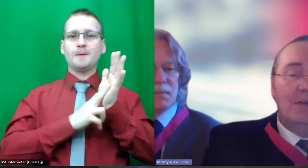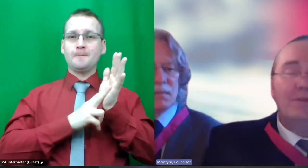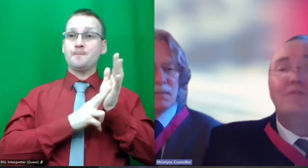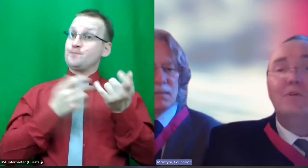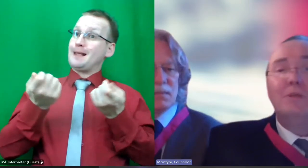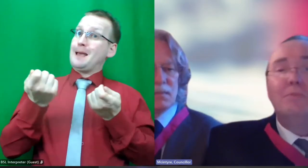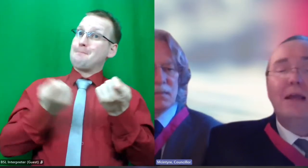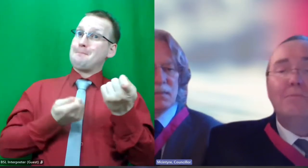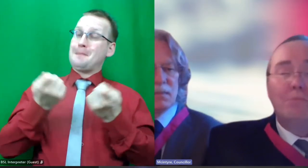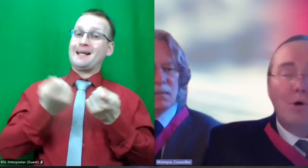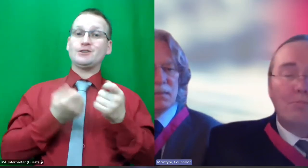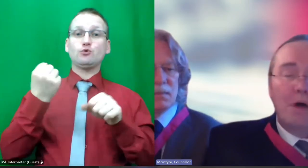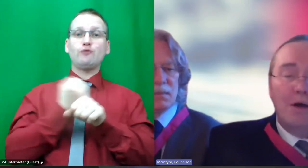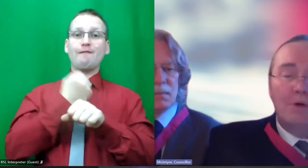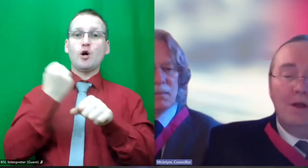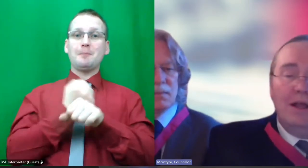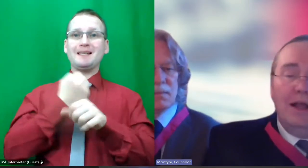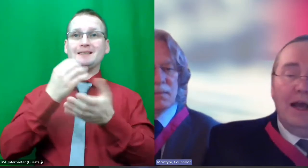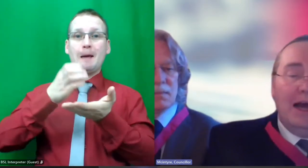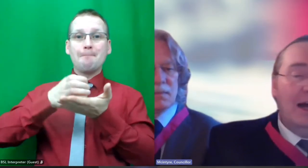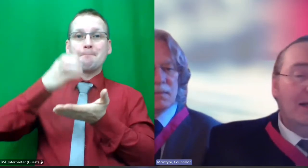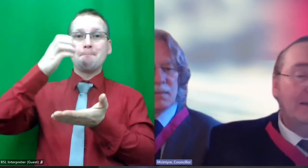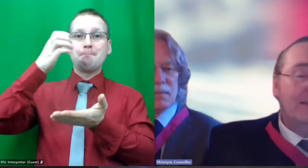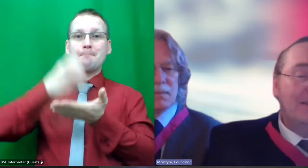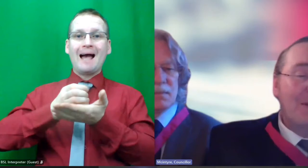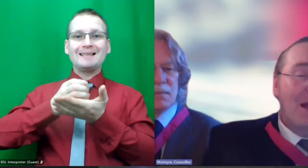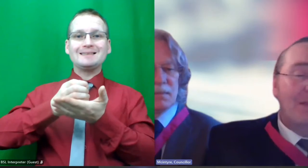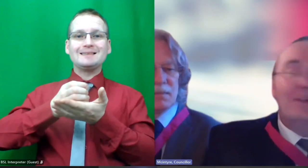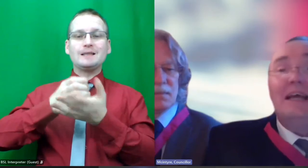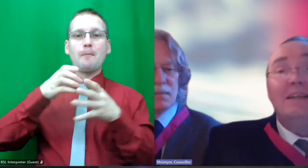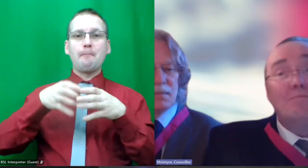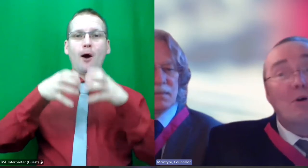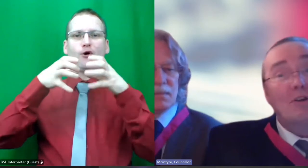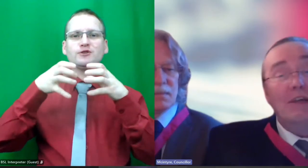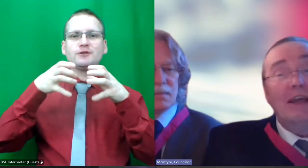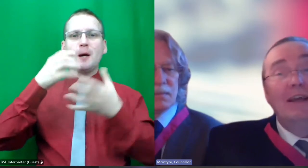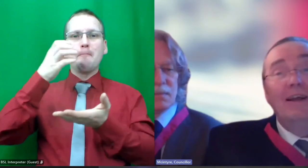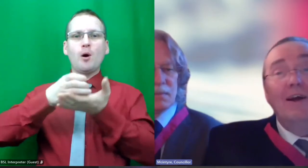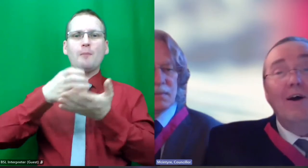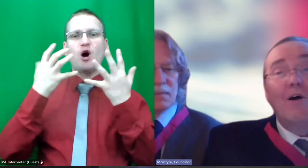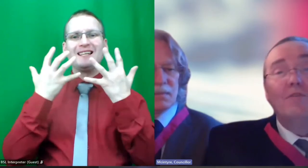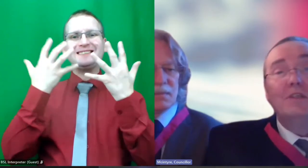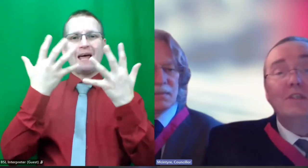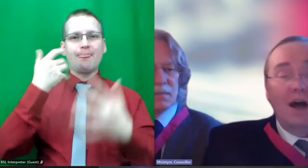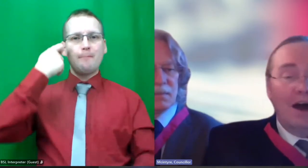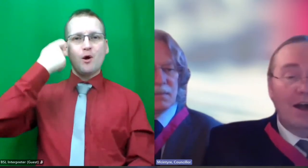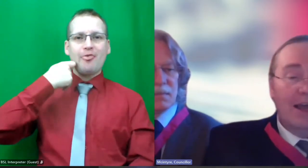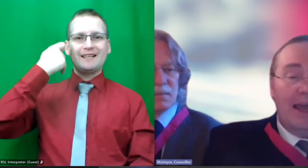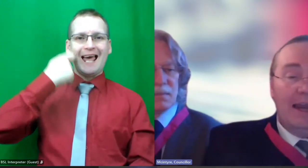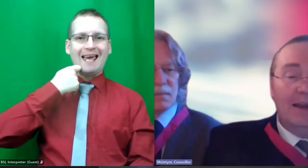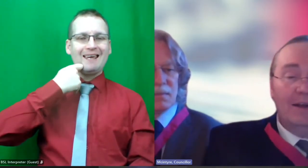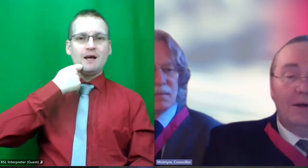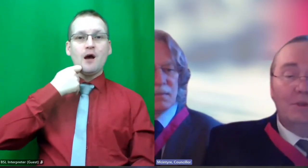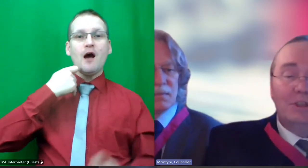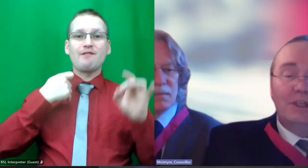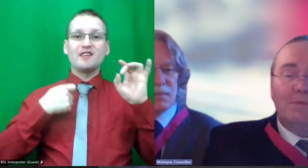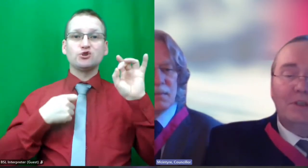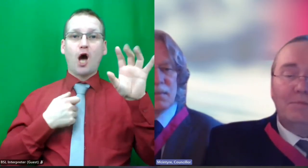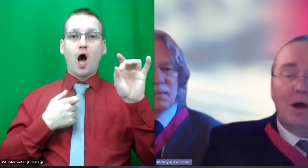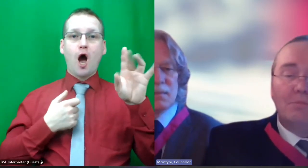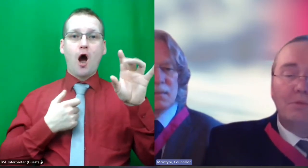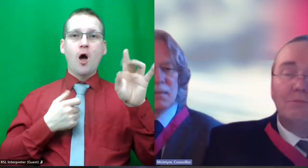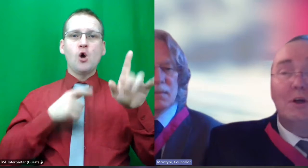a refurbished Pint Pot pub and the 10th birthday of the Star Inn, which